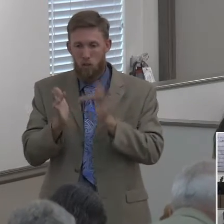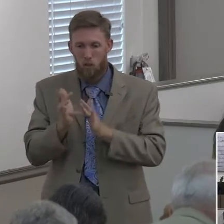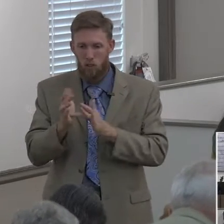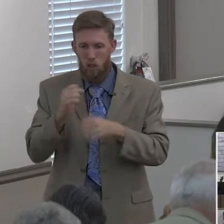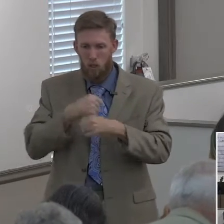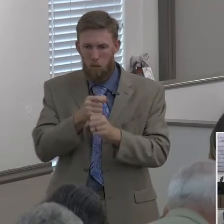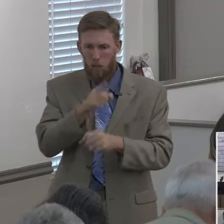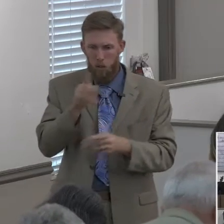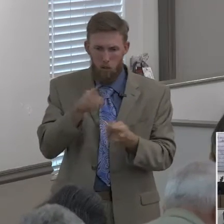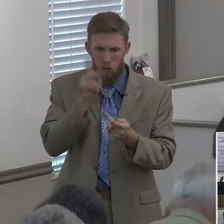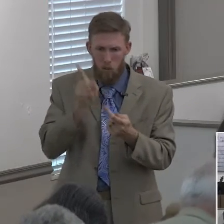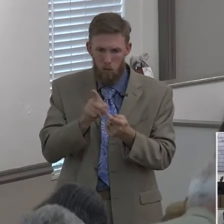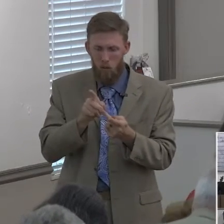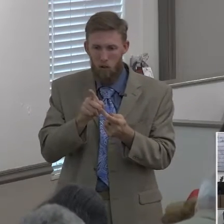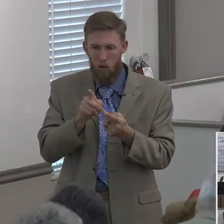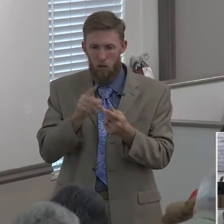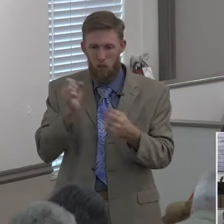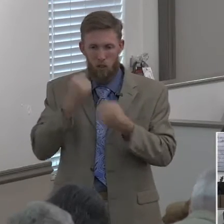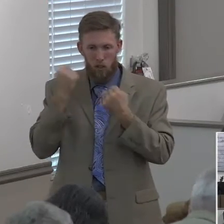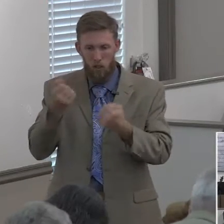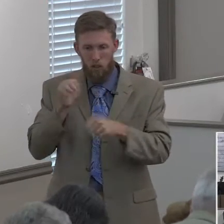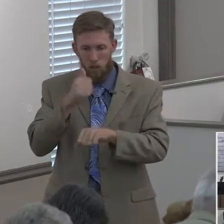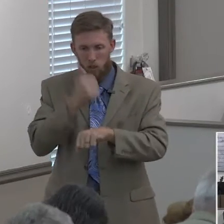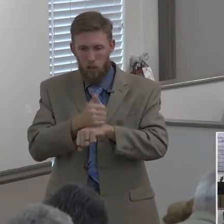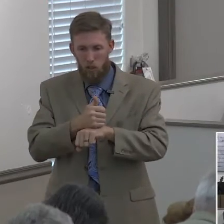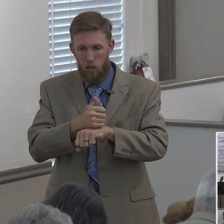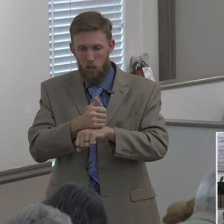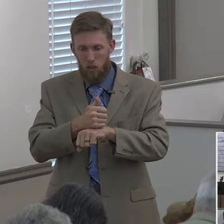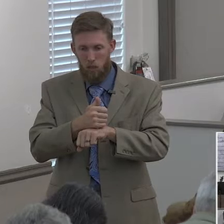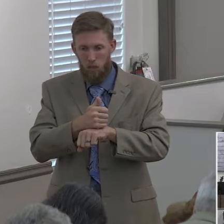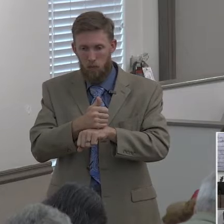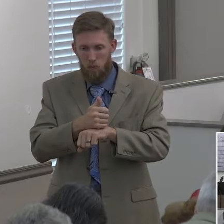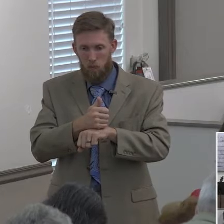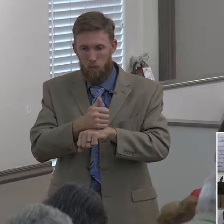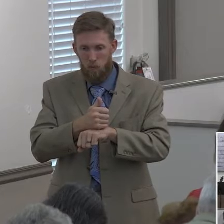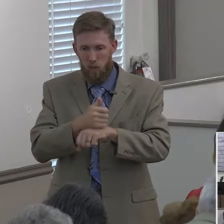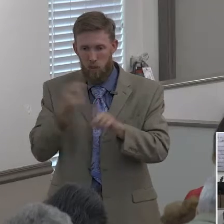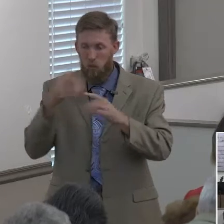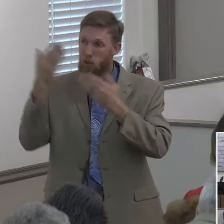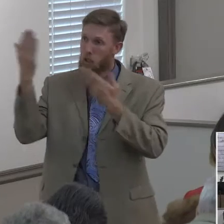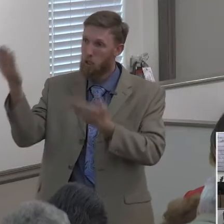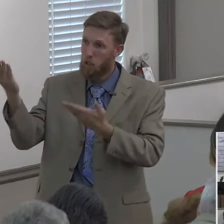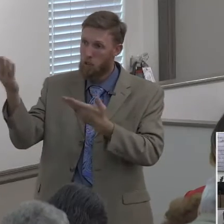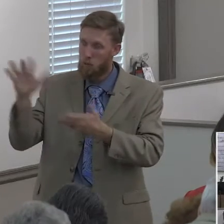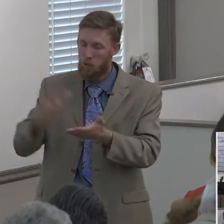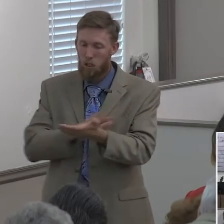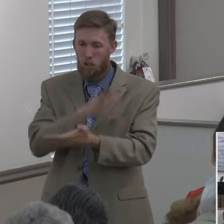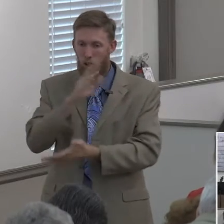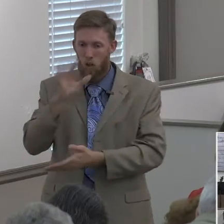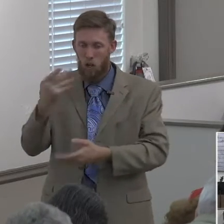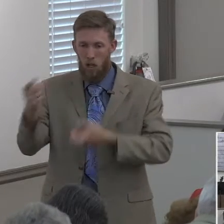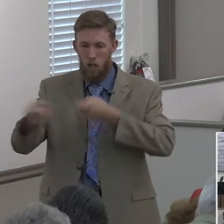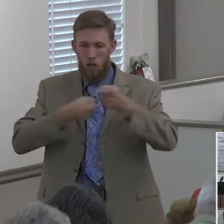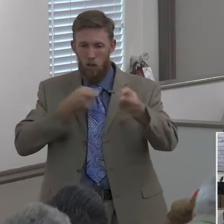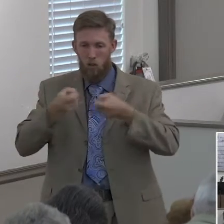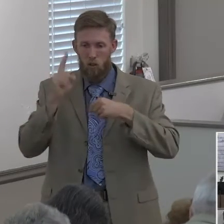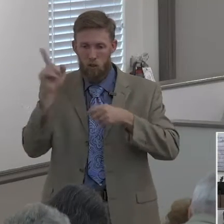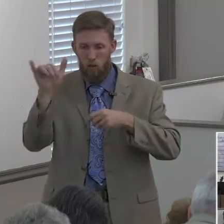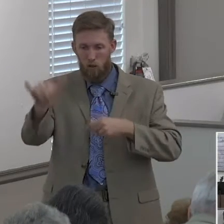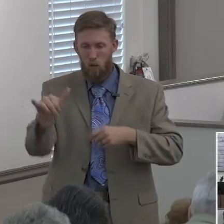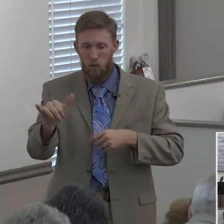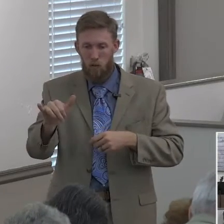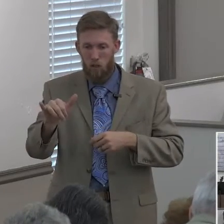while, make you perfect, establish, strengthen, settle you. To Him be glory and